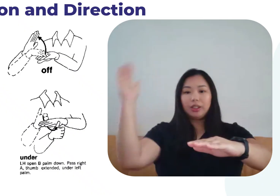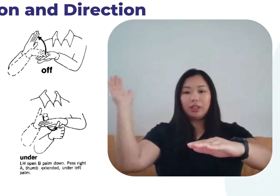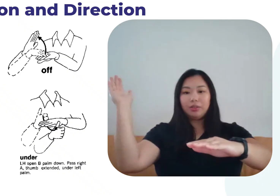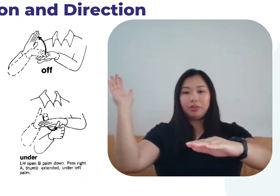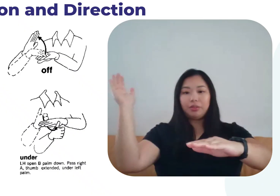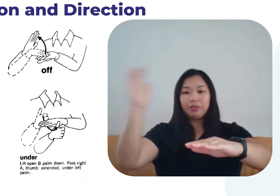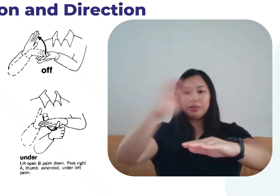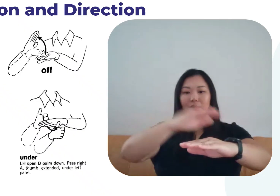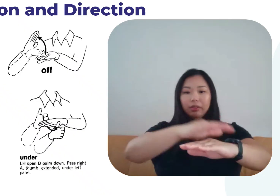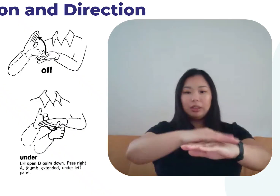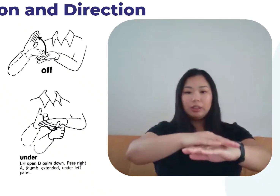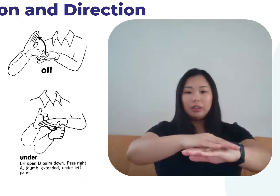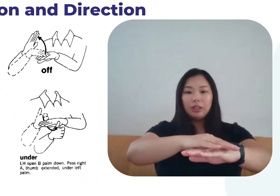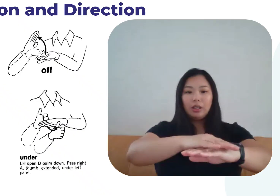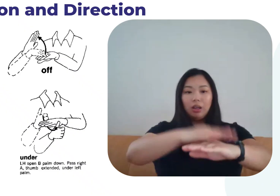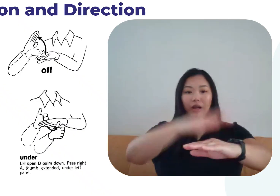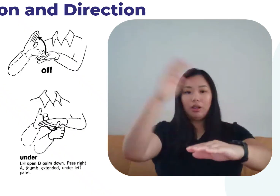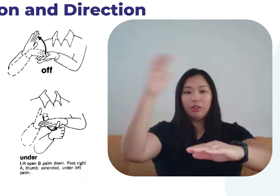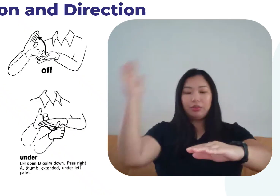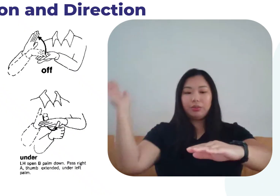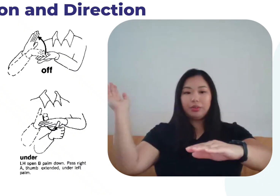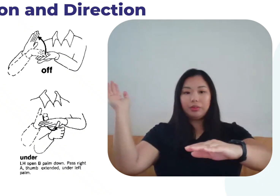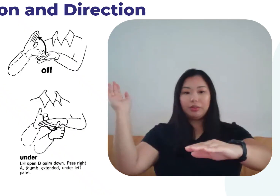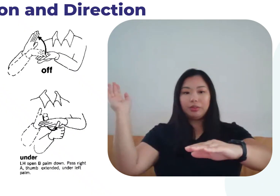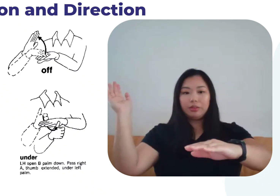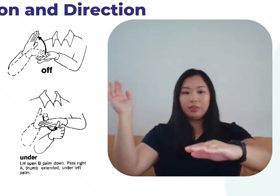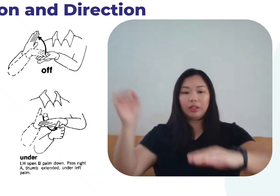hand off. Off.